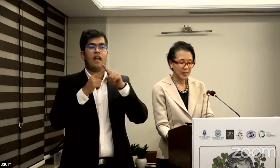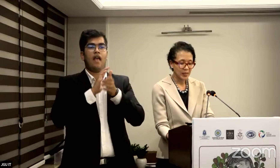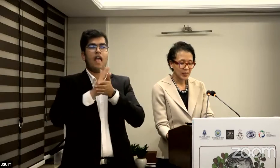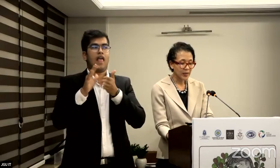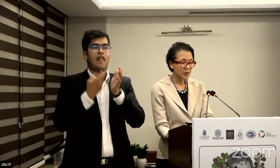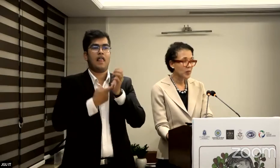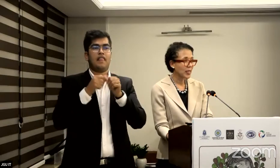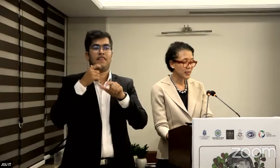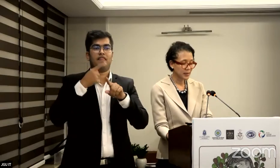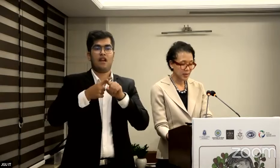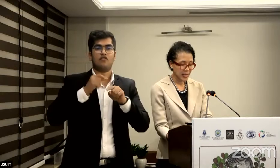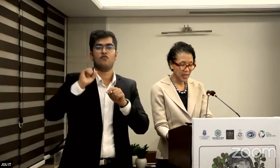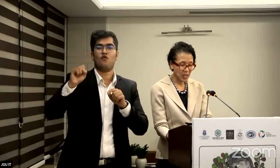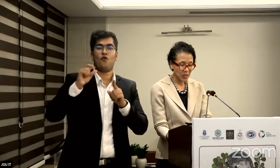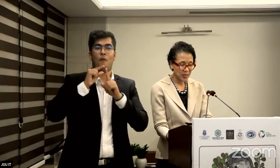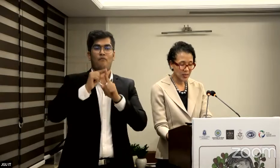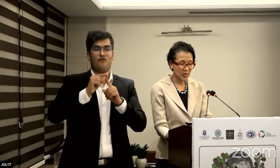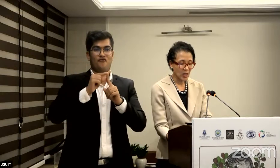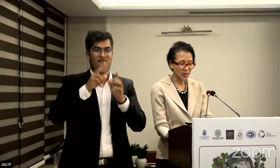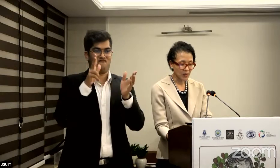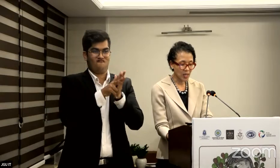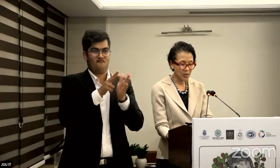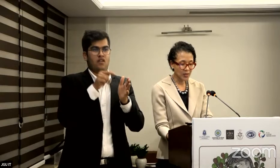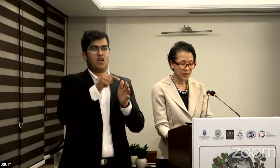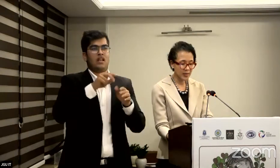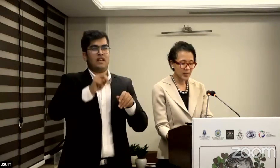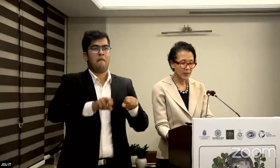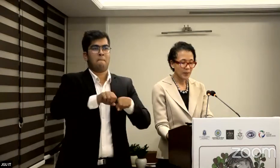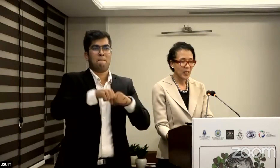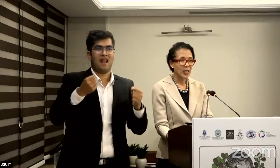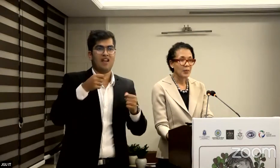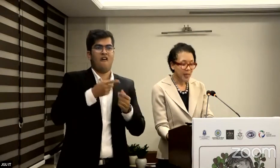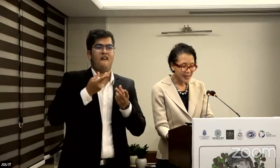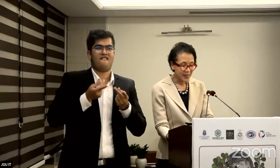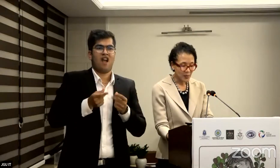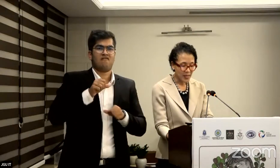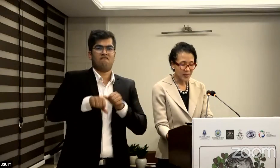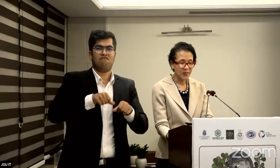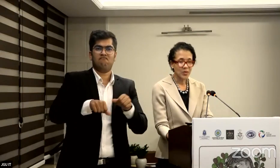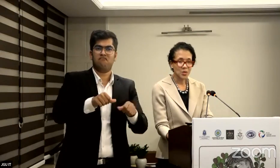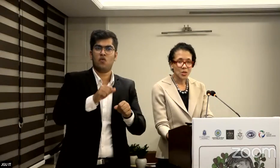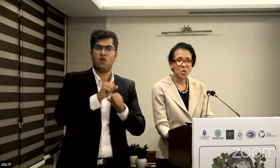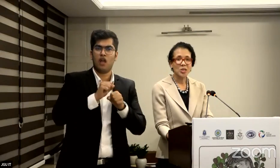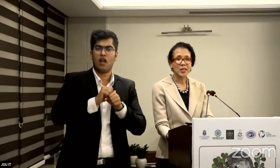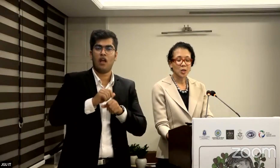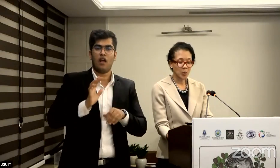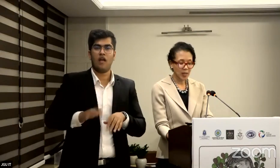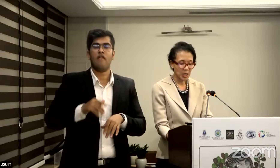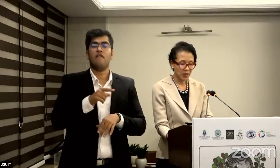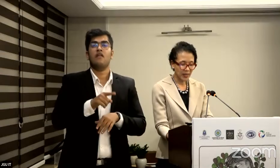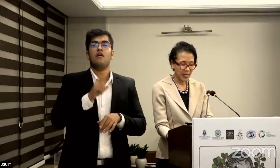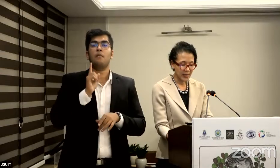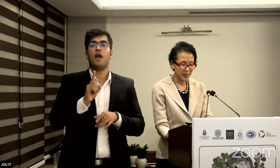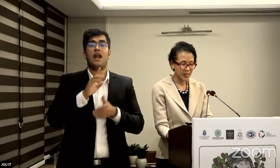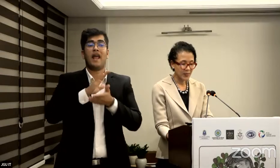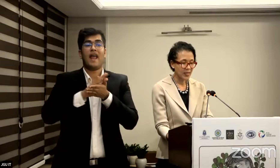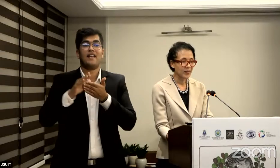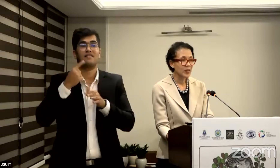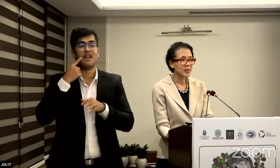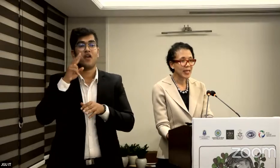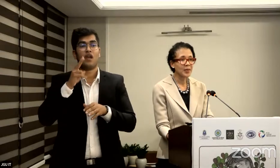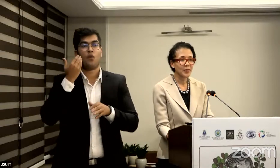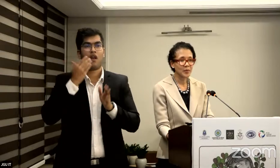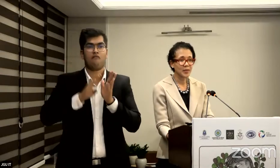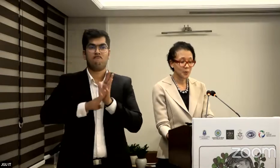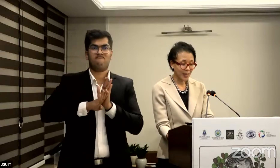of terror-related scares in the halls of Congress. But in the midst of the surging global HIV/AIDS epidemic,